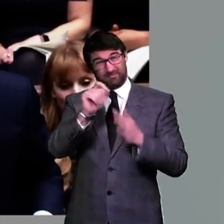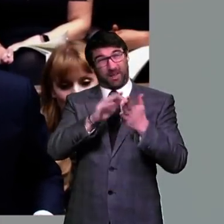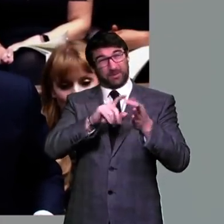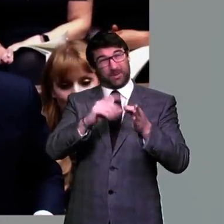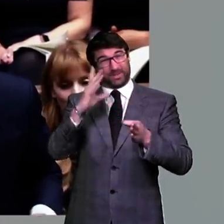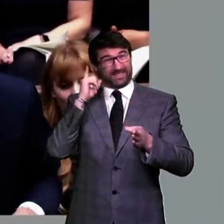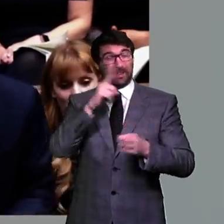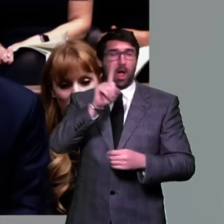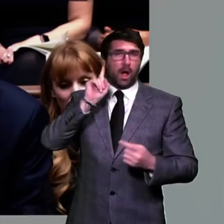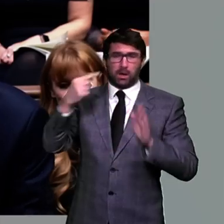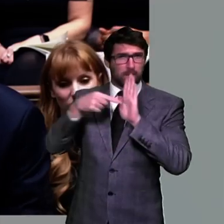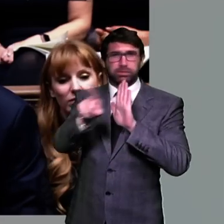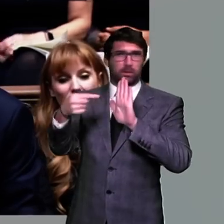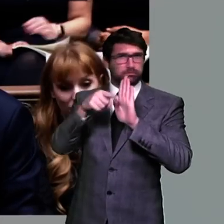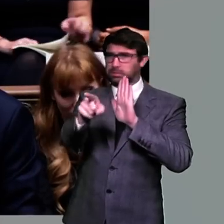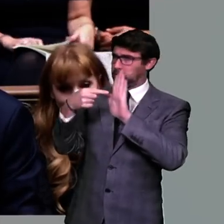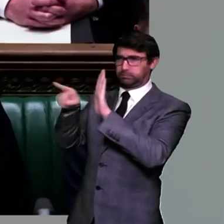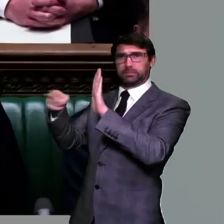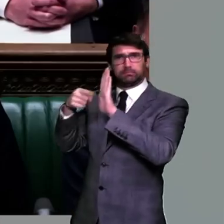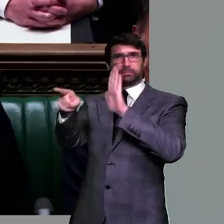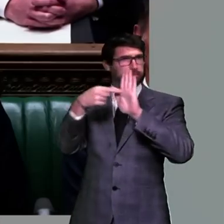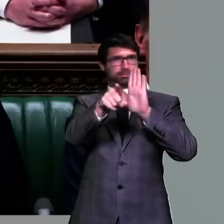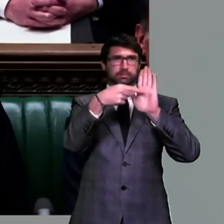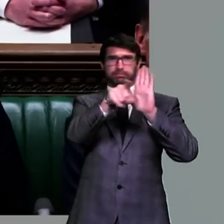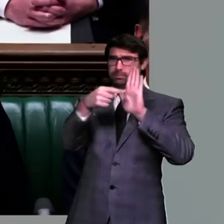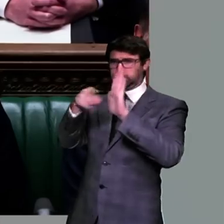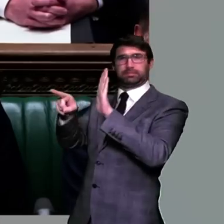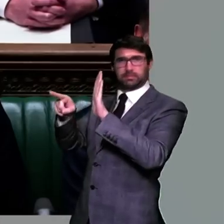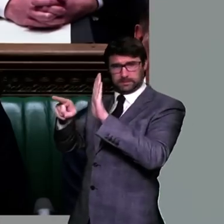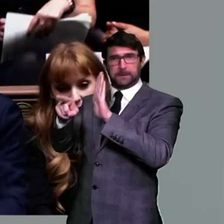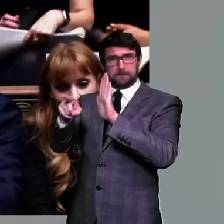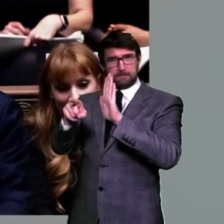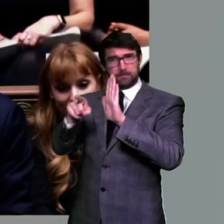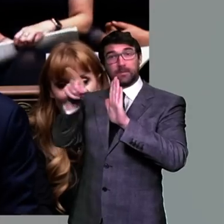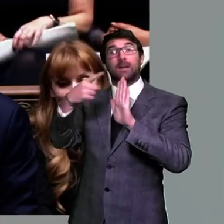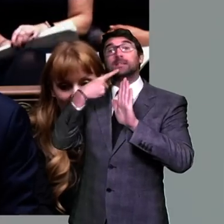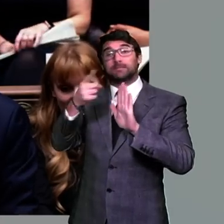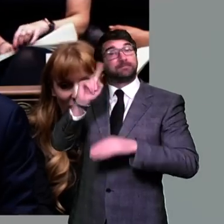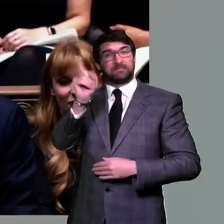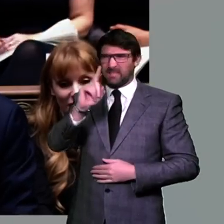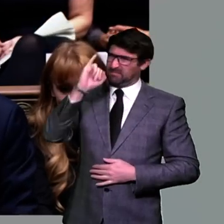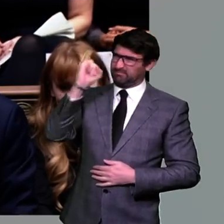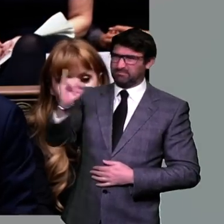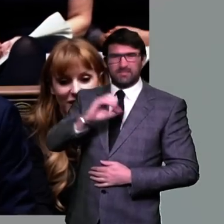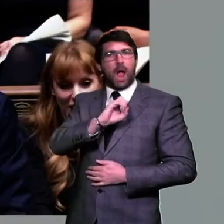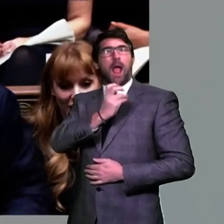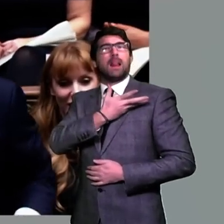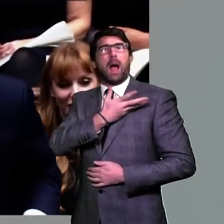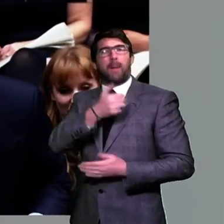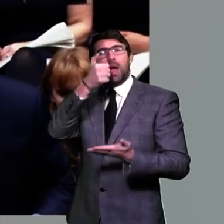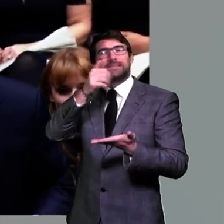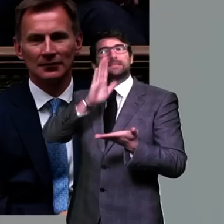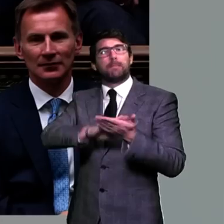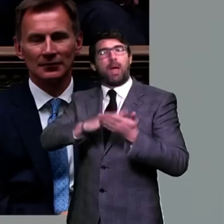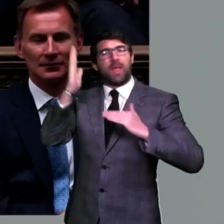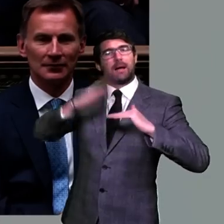for a 6-month freeze on energy bills. This week, the Chancellor made it her policy. How